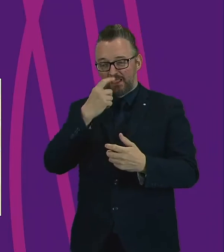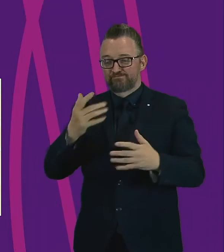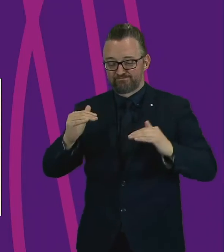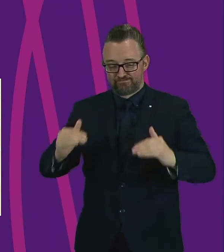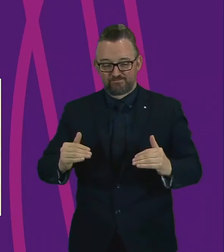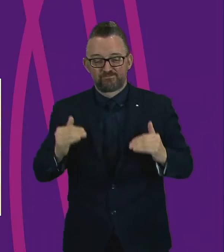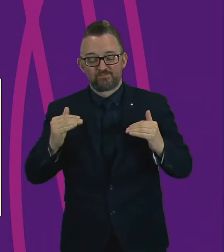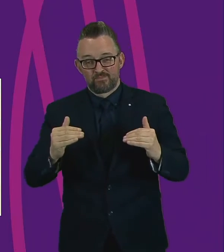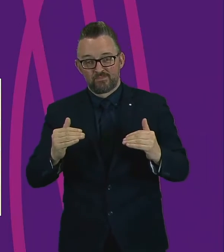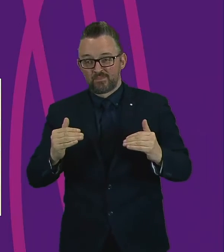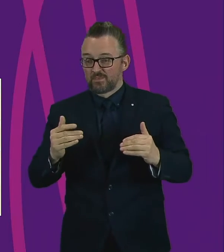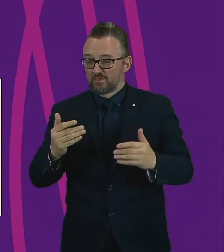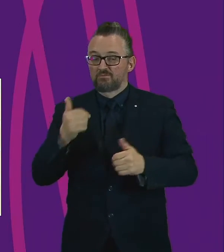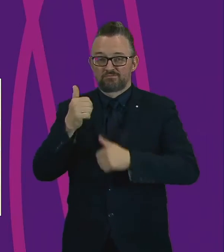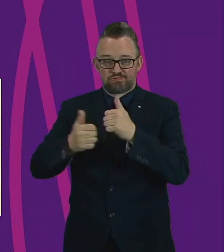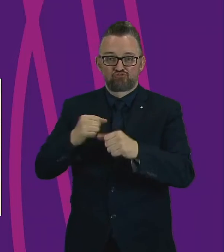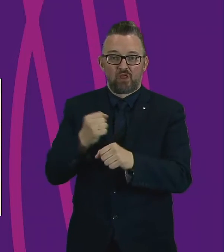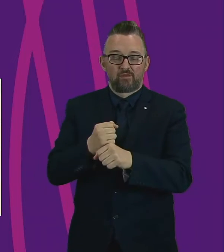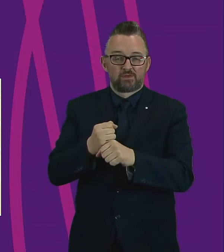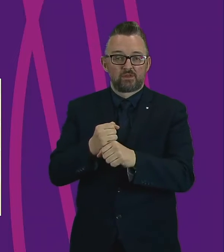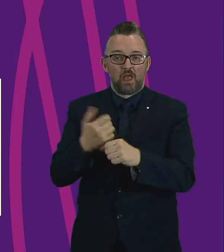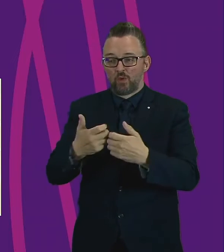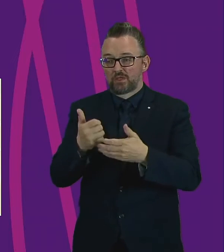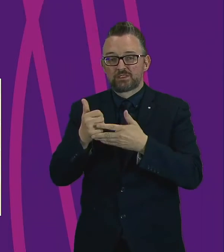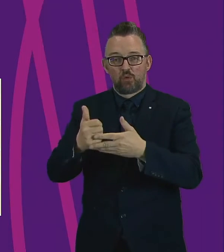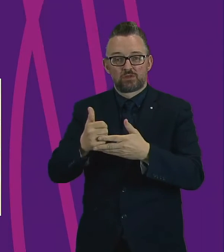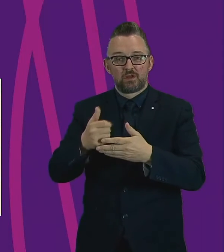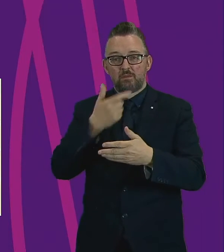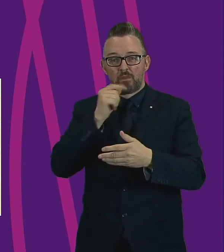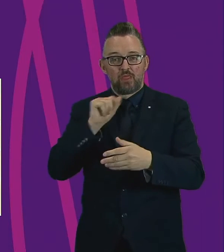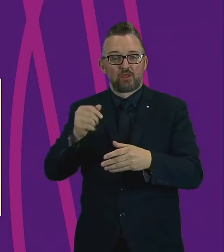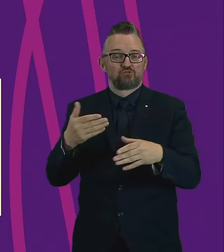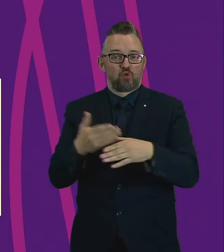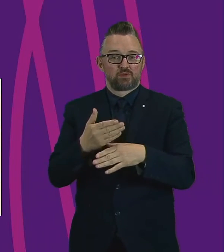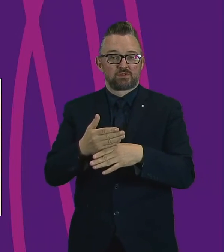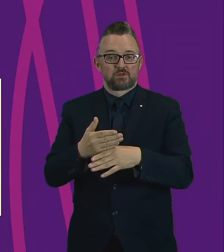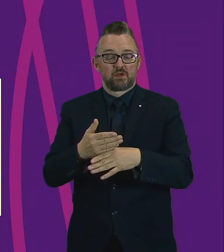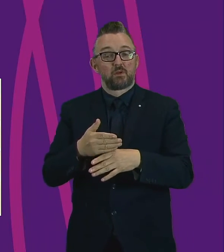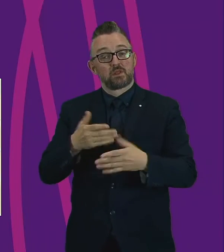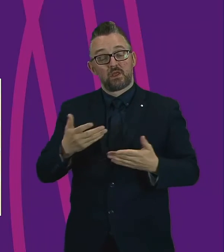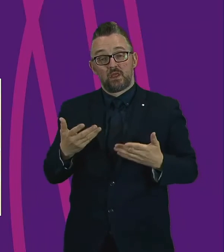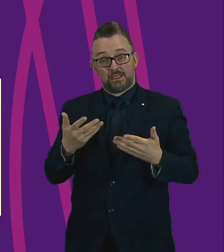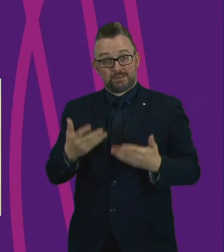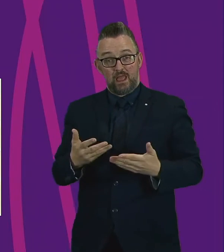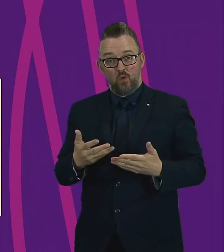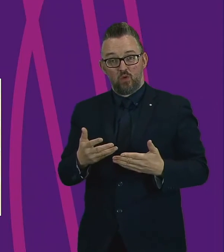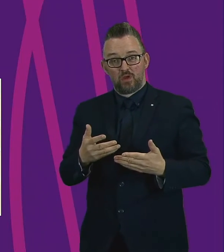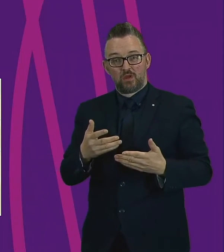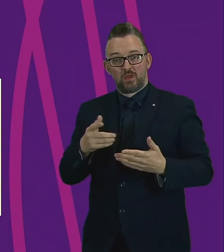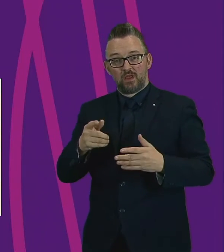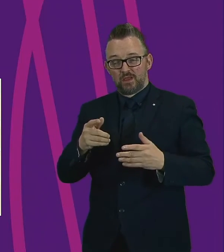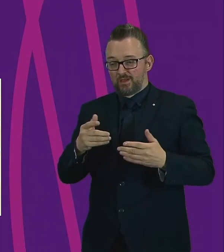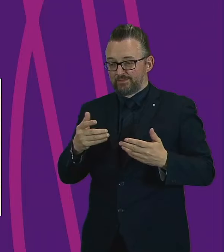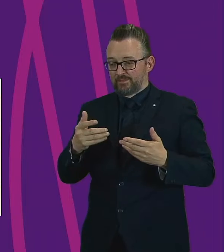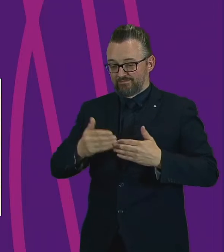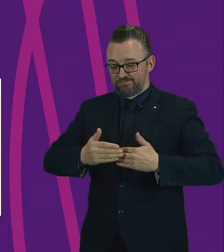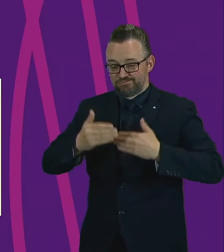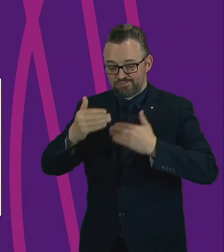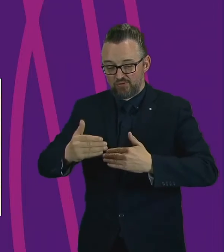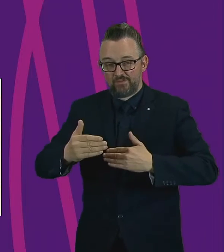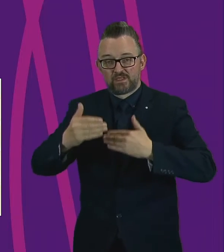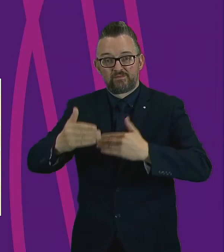plate in many ways to support the economy and people's jobs. And in principle, the route map and the phased approach to easing lockdown